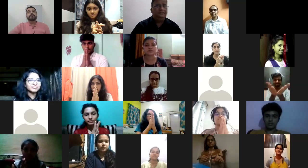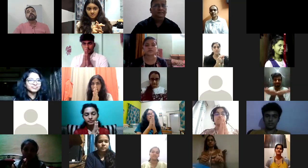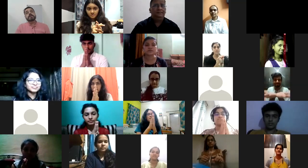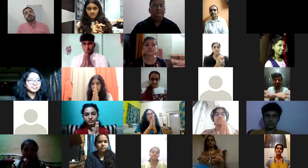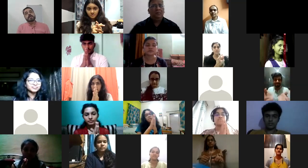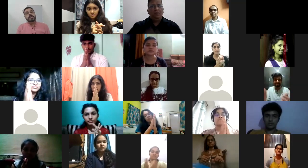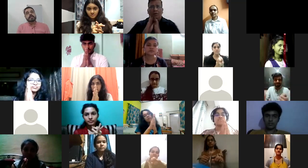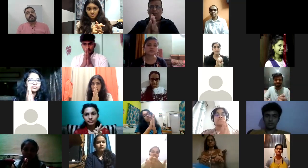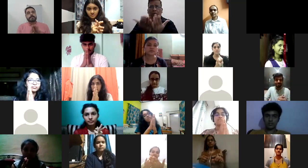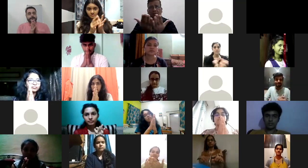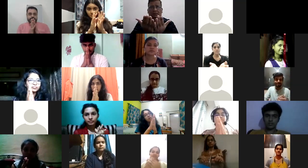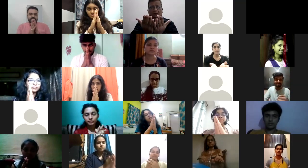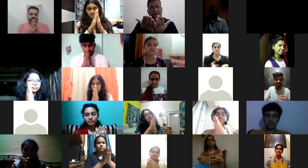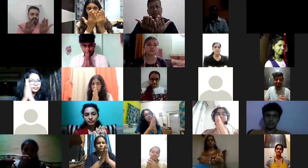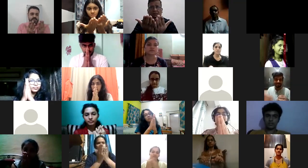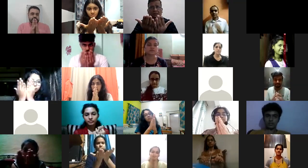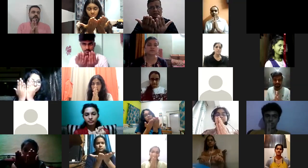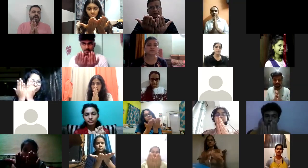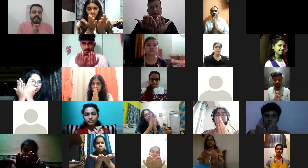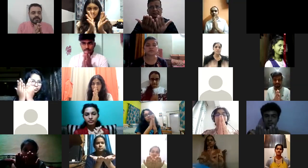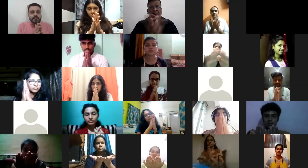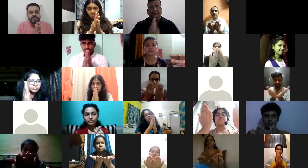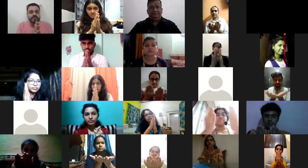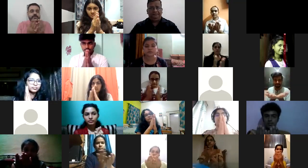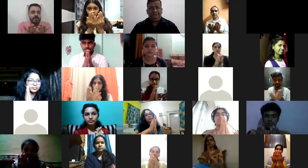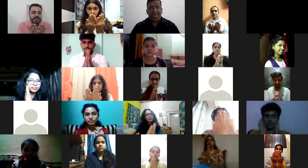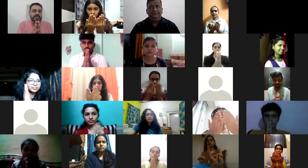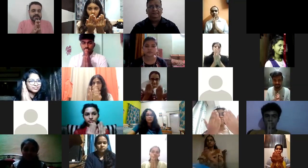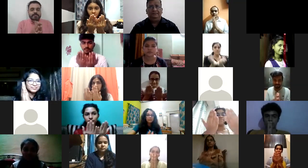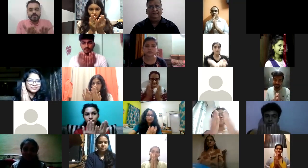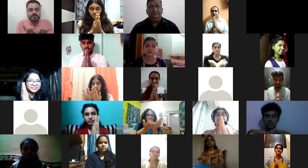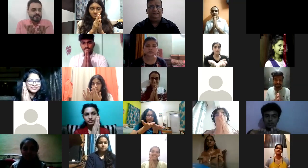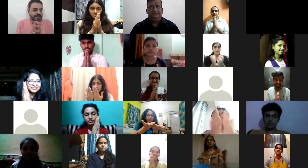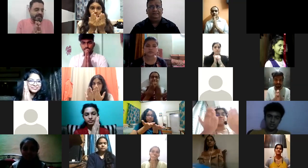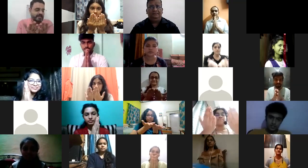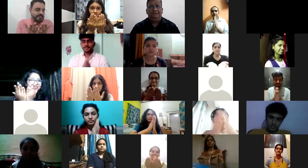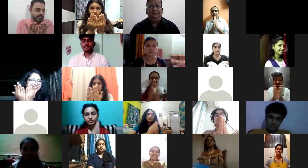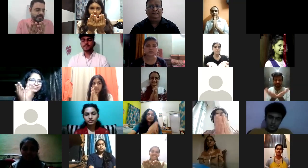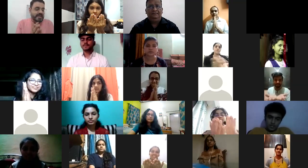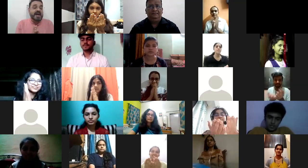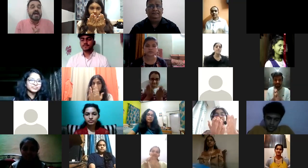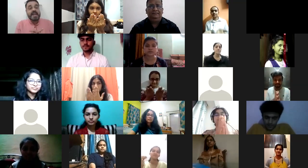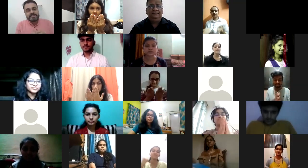Book. Kitab. You already know. I think most of you know what a book would be like. You know, book. A